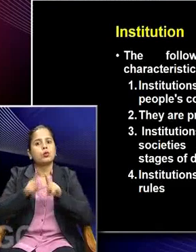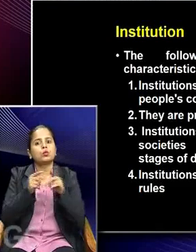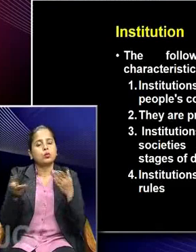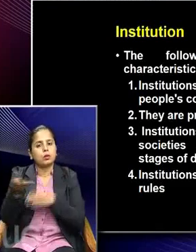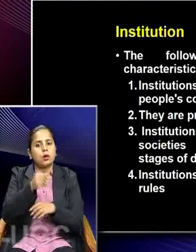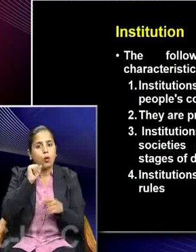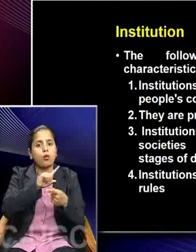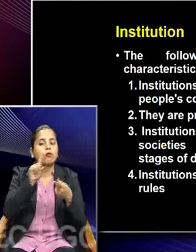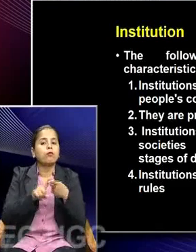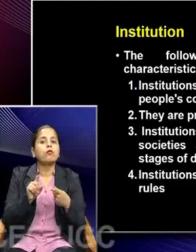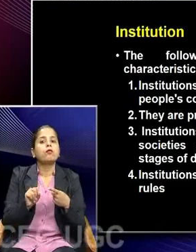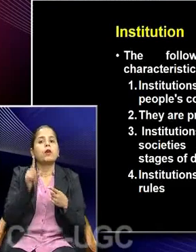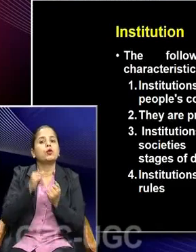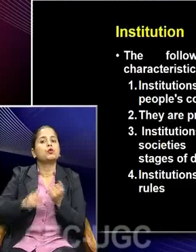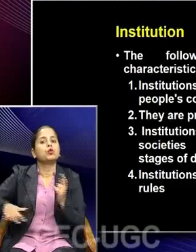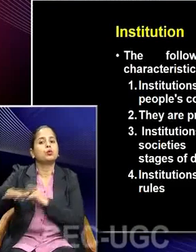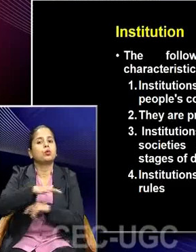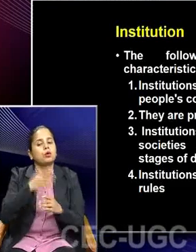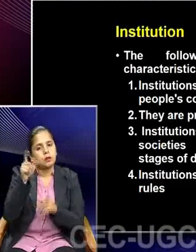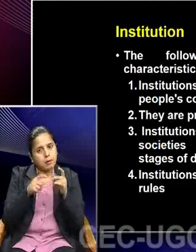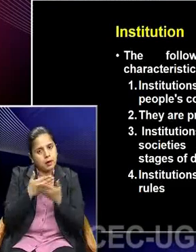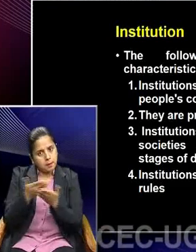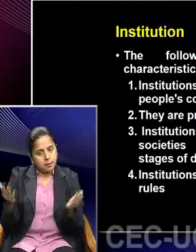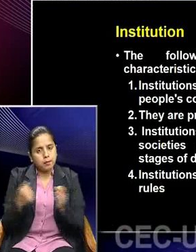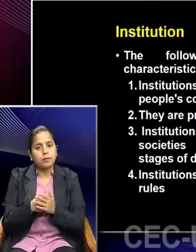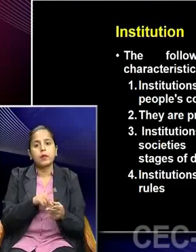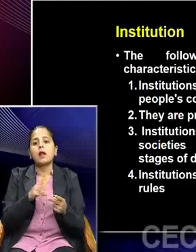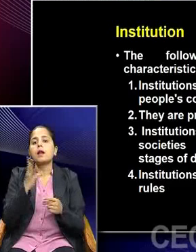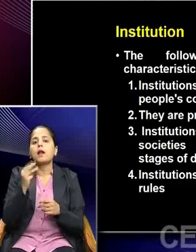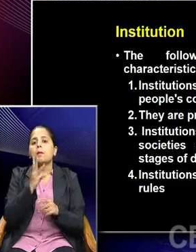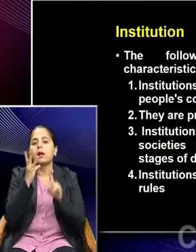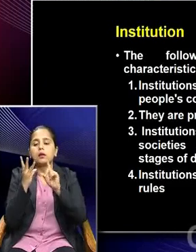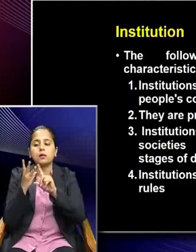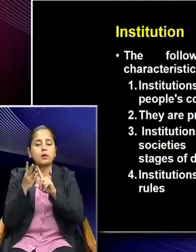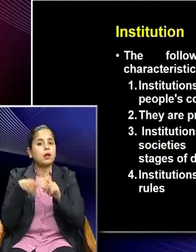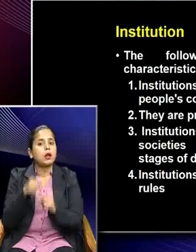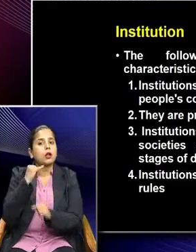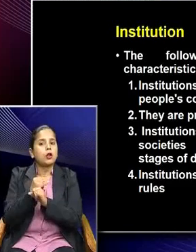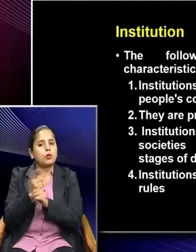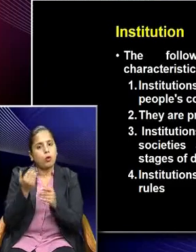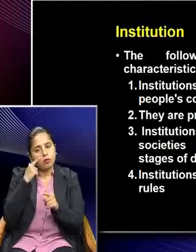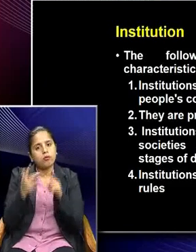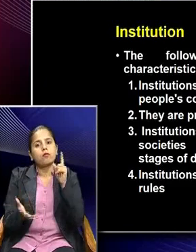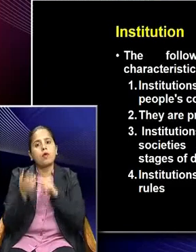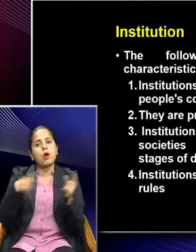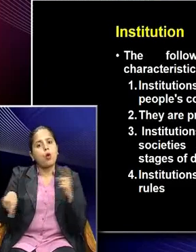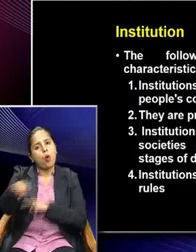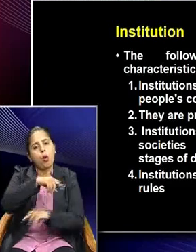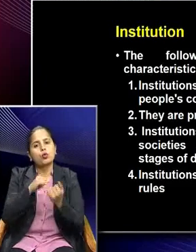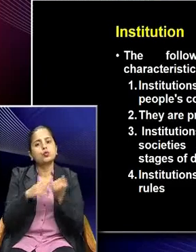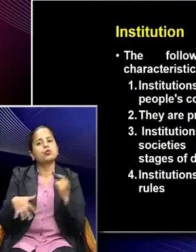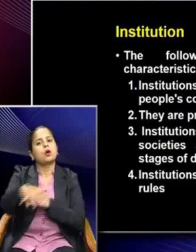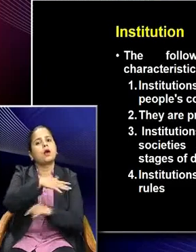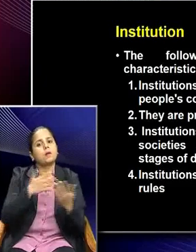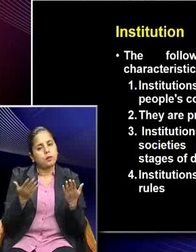are primarily social creatures. Number three, institutions can be found in all societies and